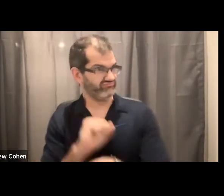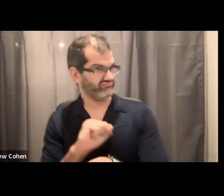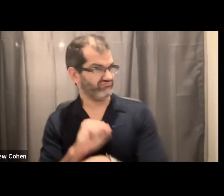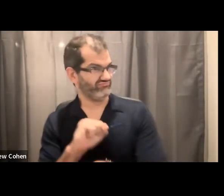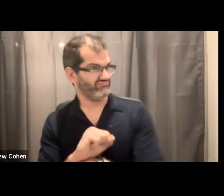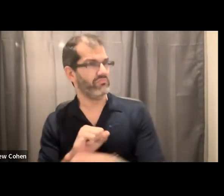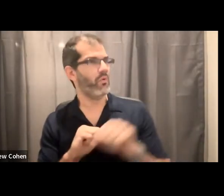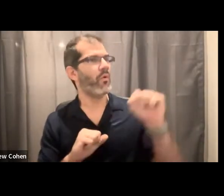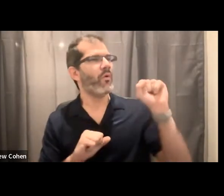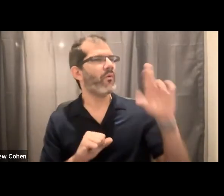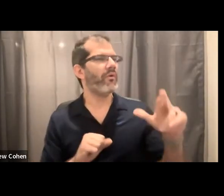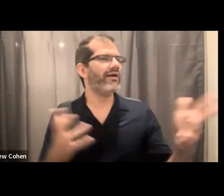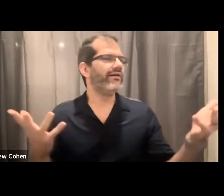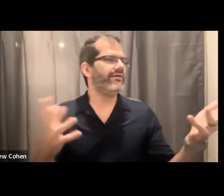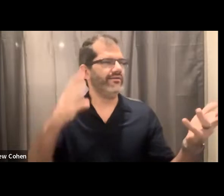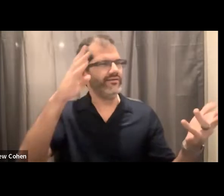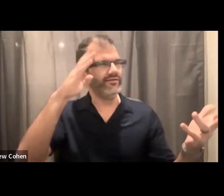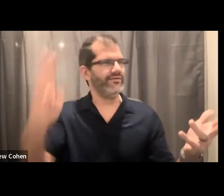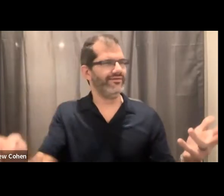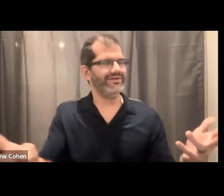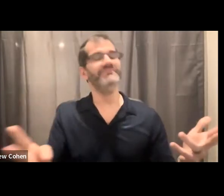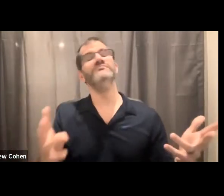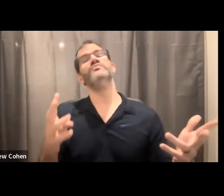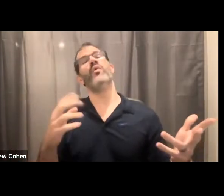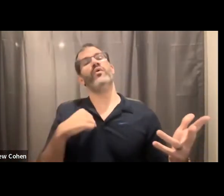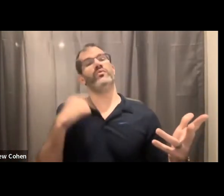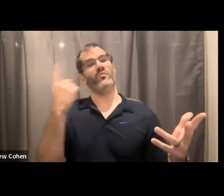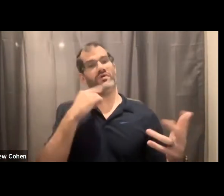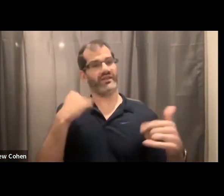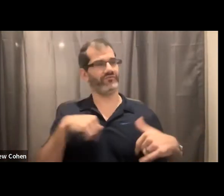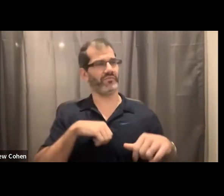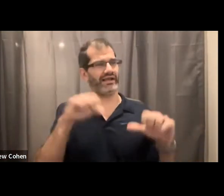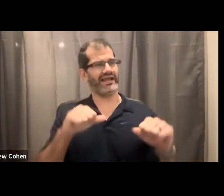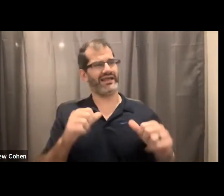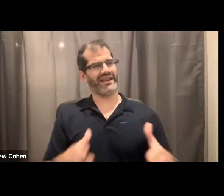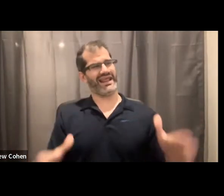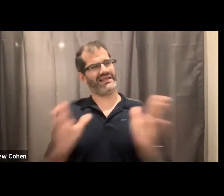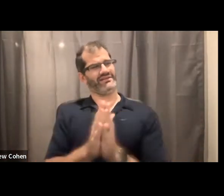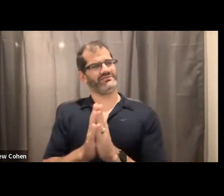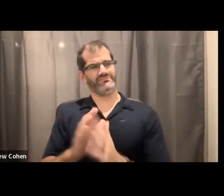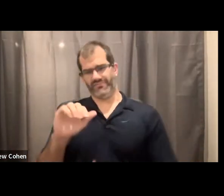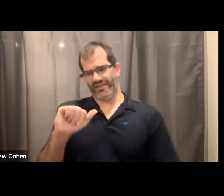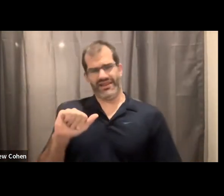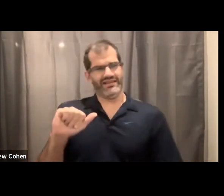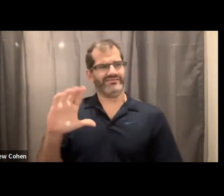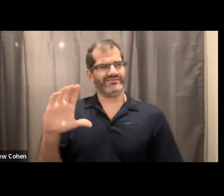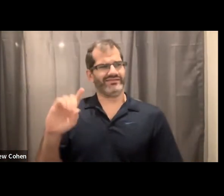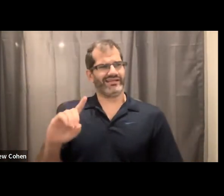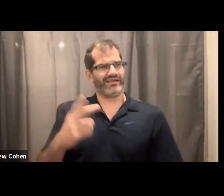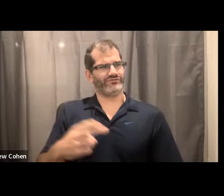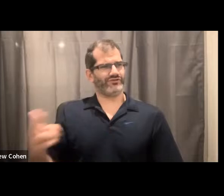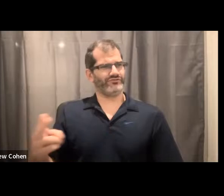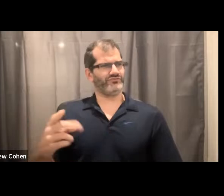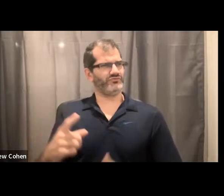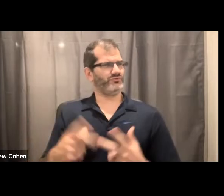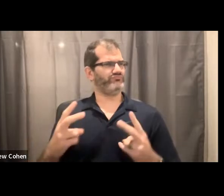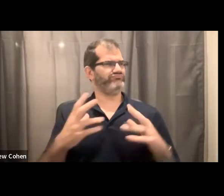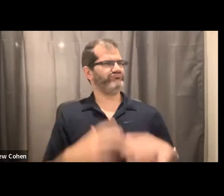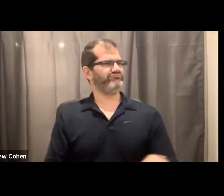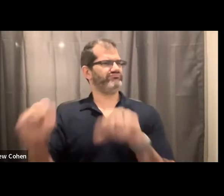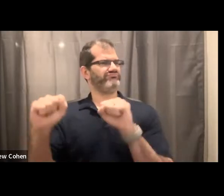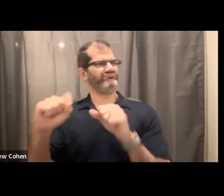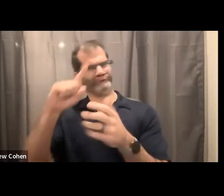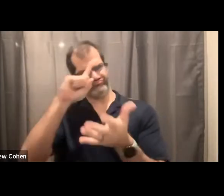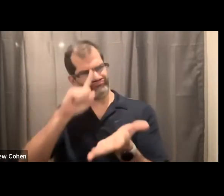And so I wonder if that is in fact true, or if it's just something people are saying. So I'm wondering if we